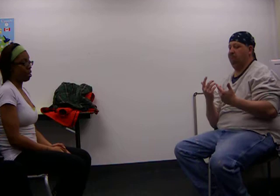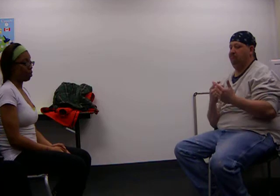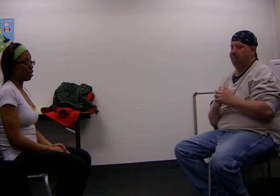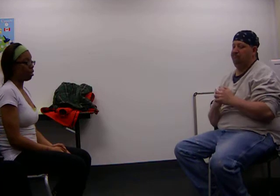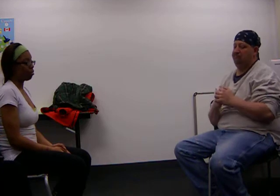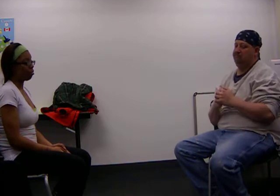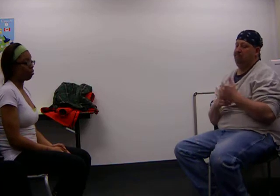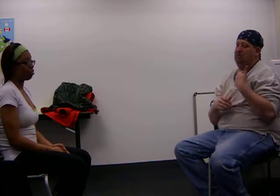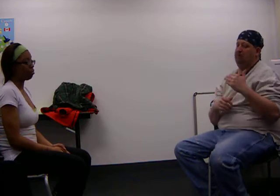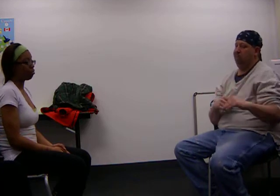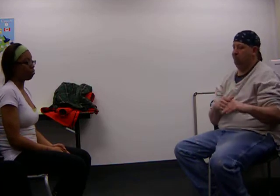hearing.